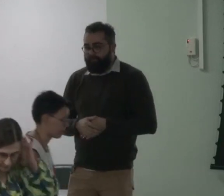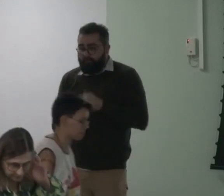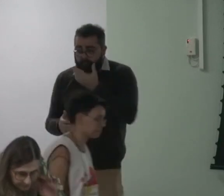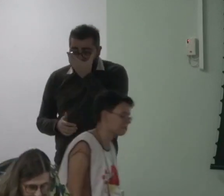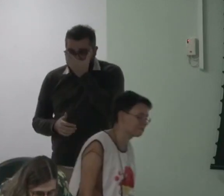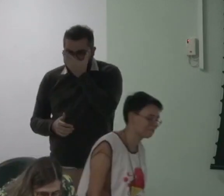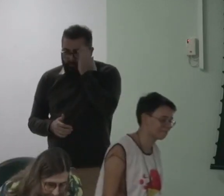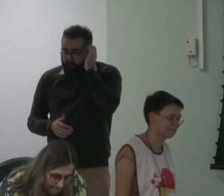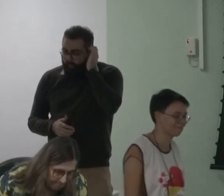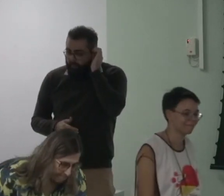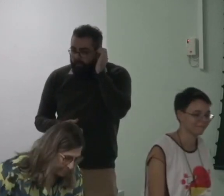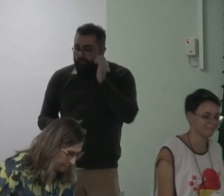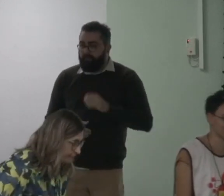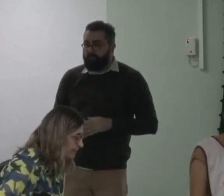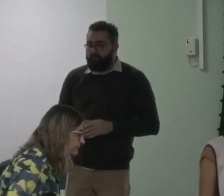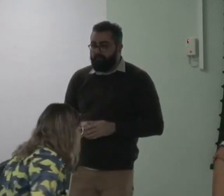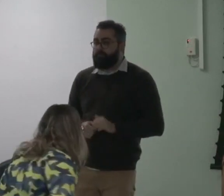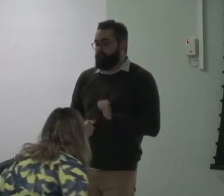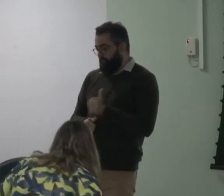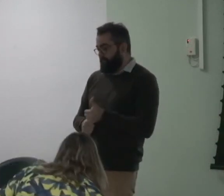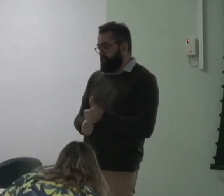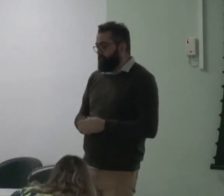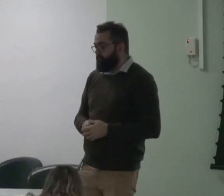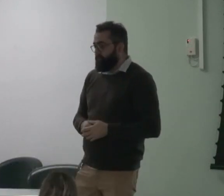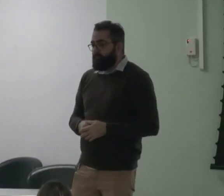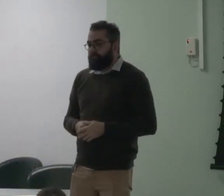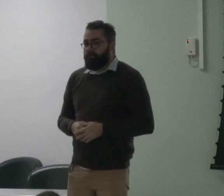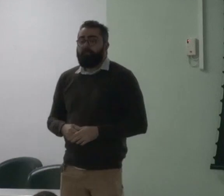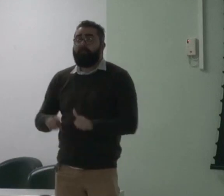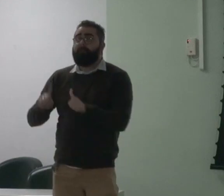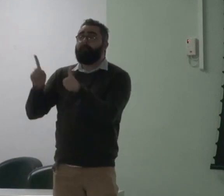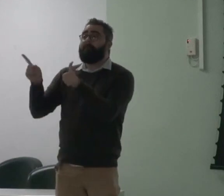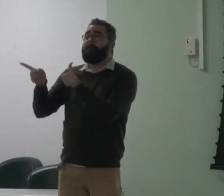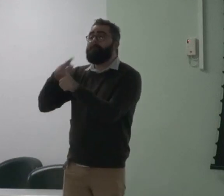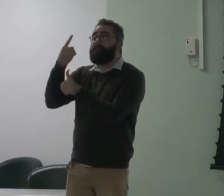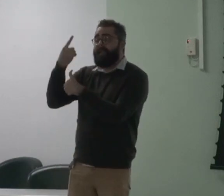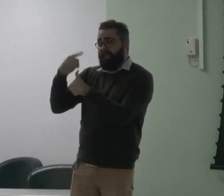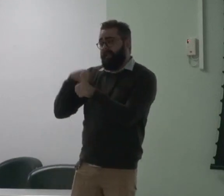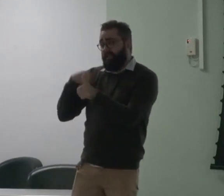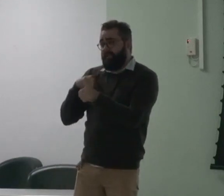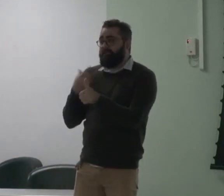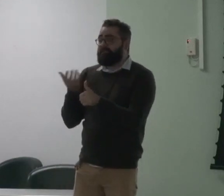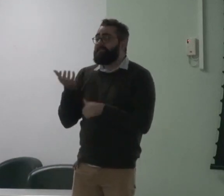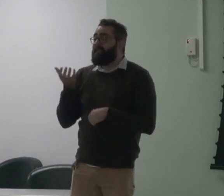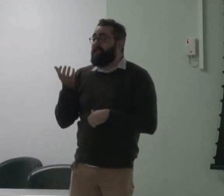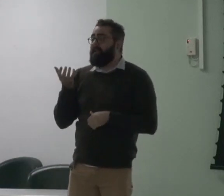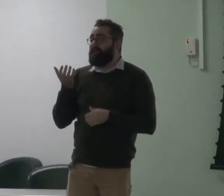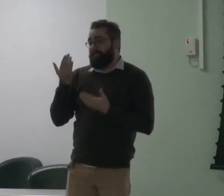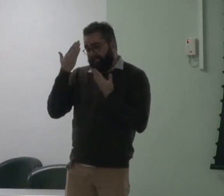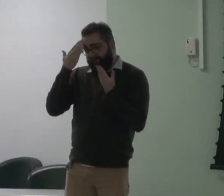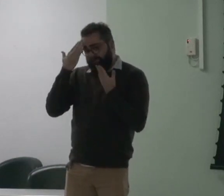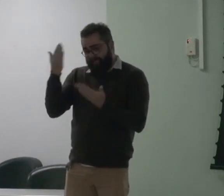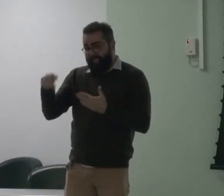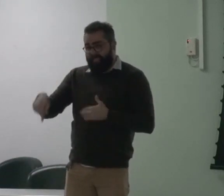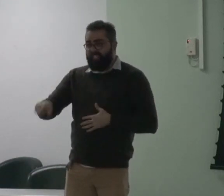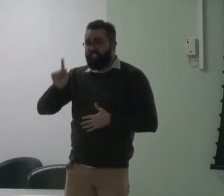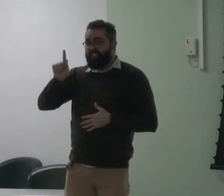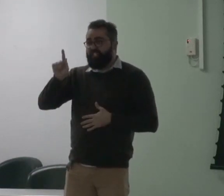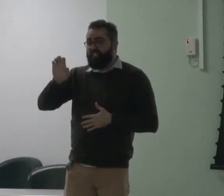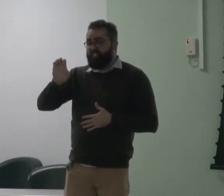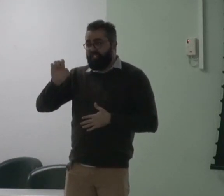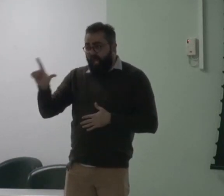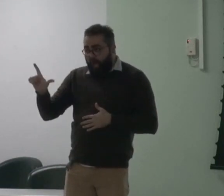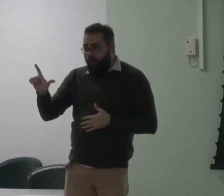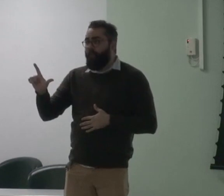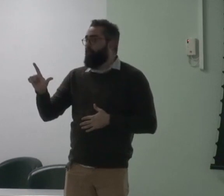yourself. First of all, I would like to thank the Shell for the